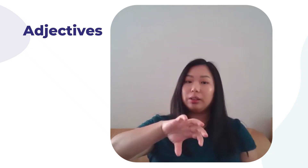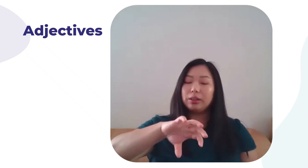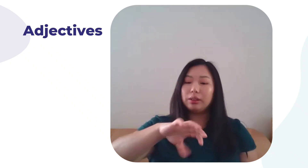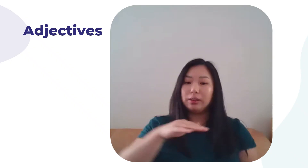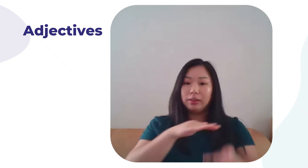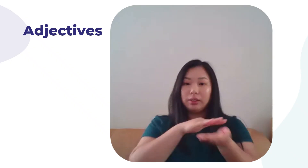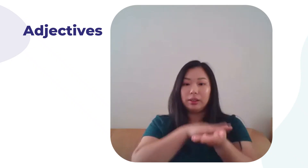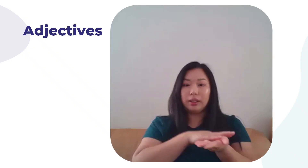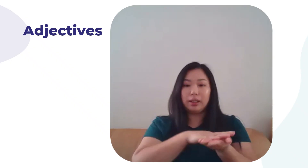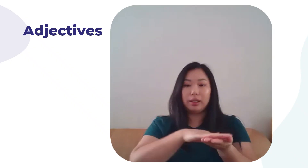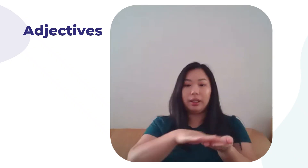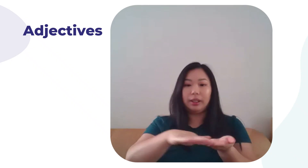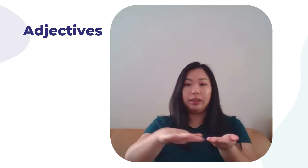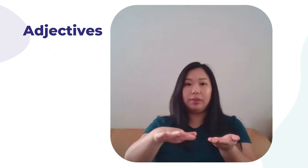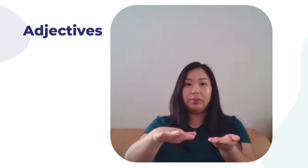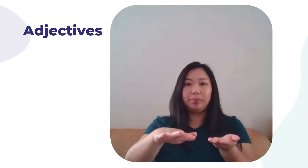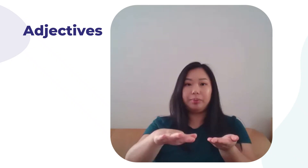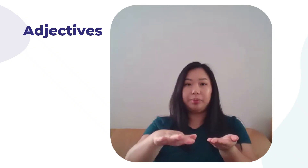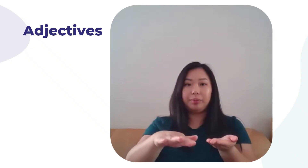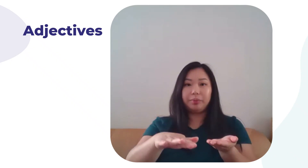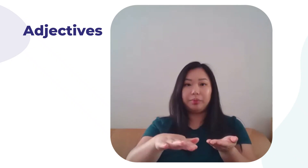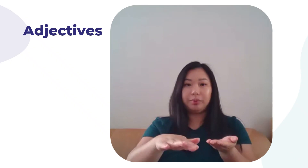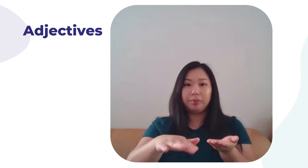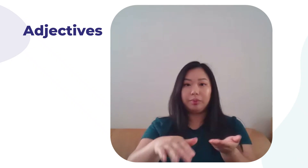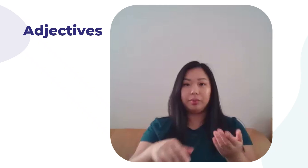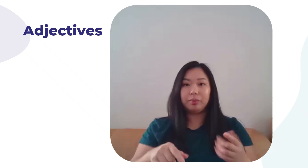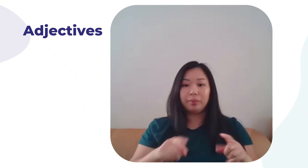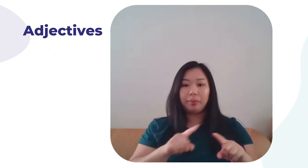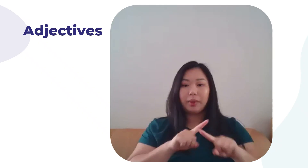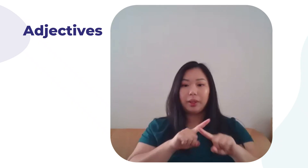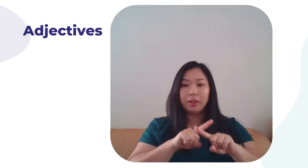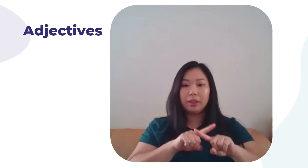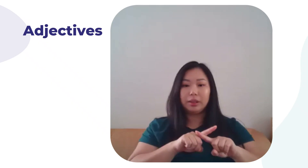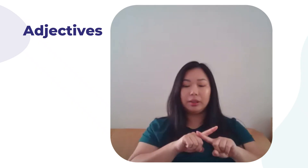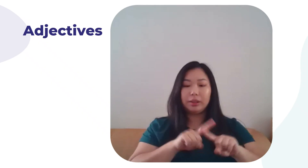hot, clean,